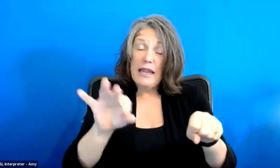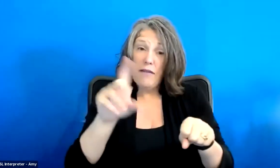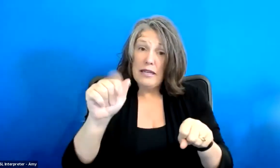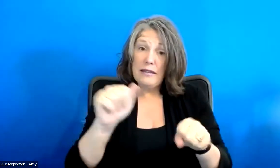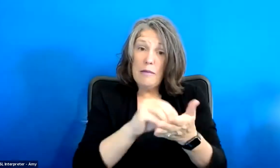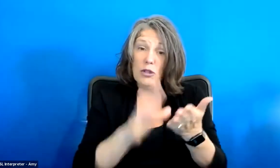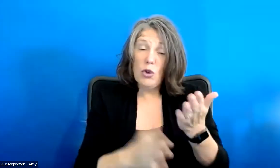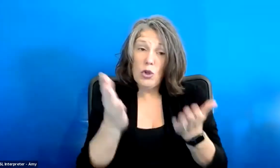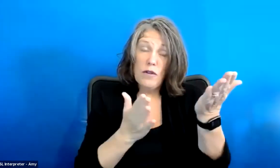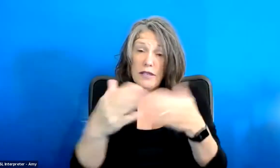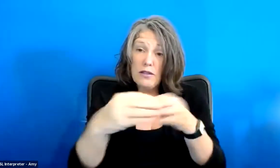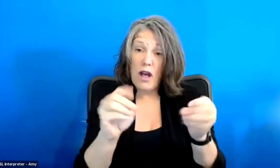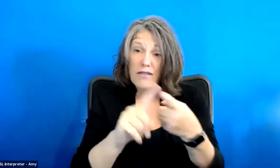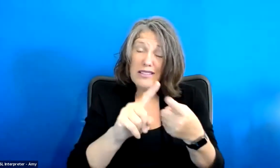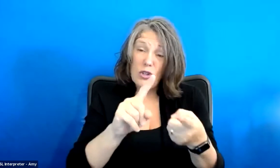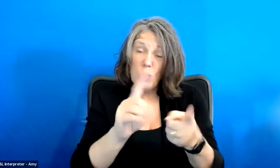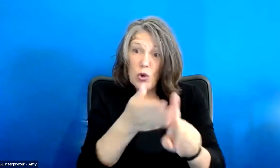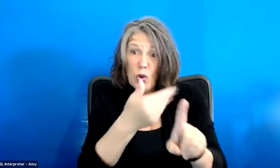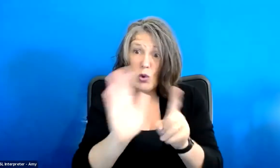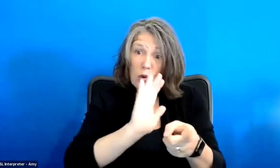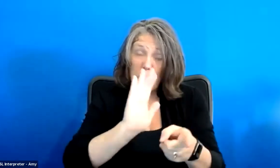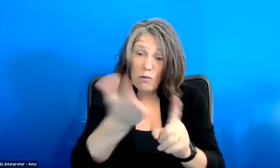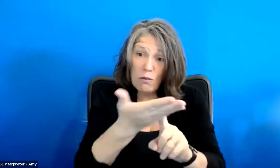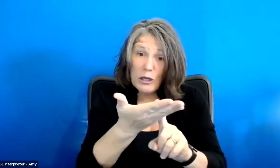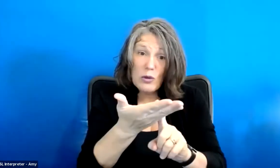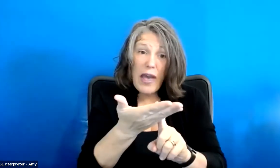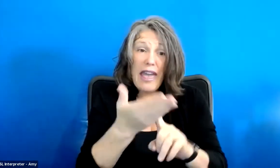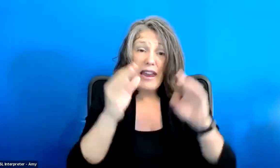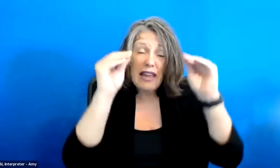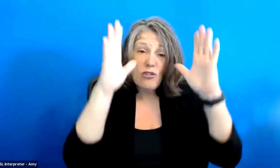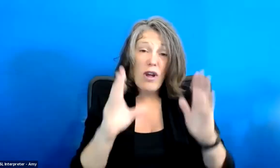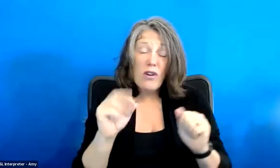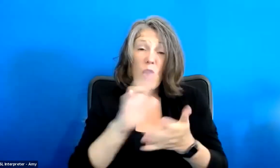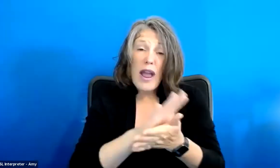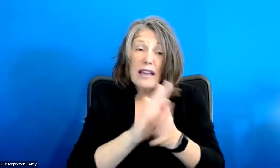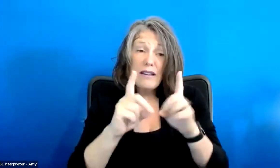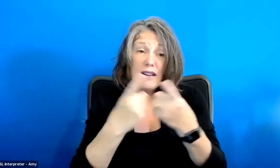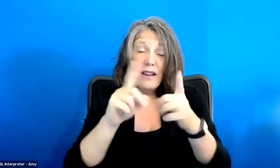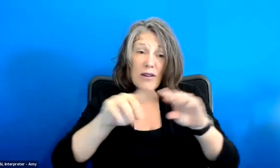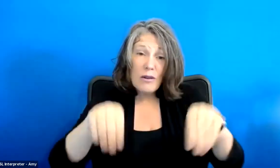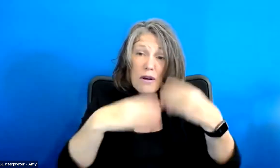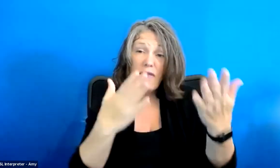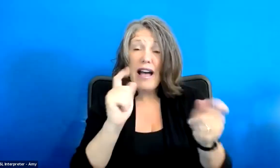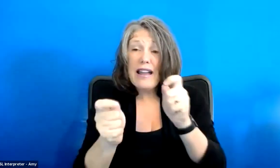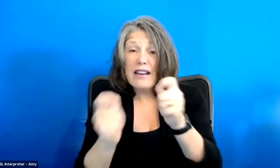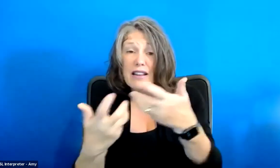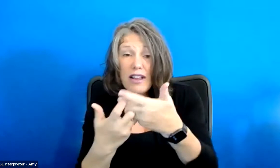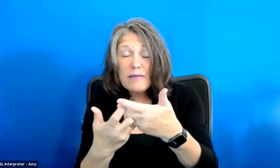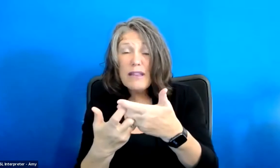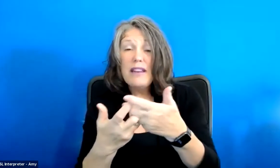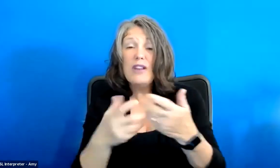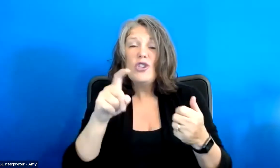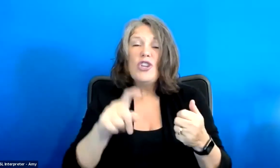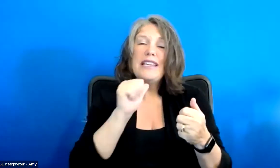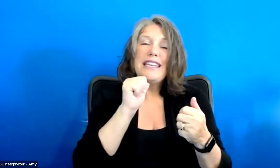Disabled Student Services Office to persuade an instructor or academic department to provide an adjustment and